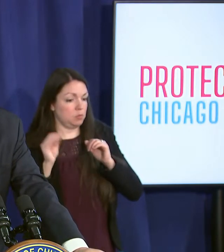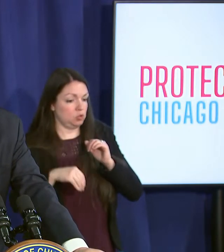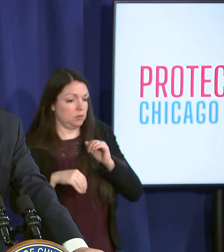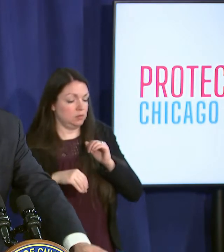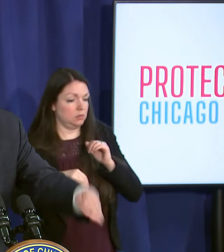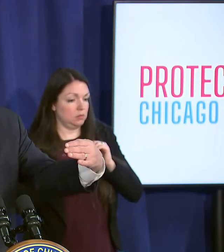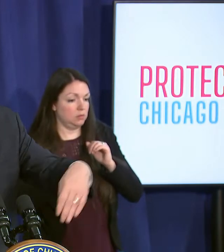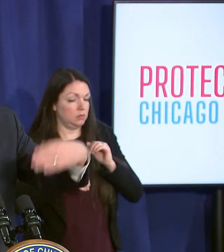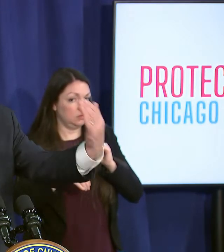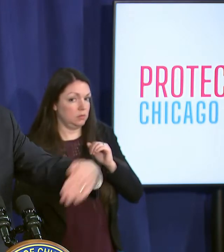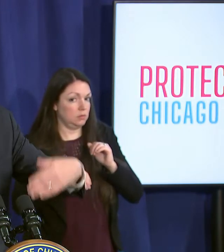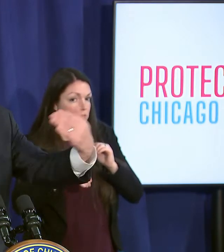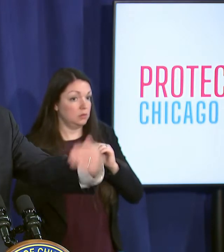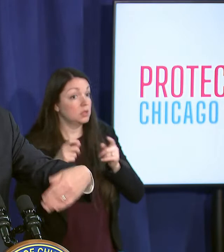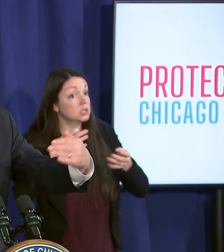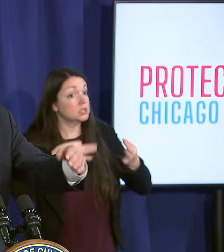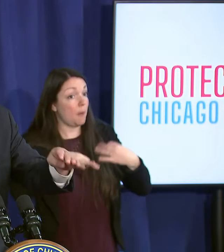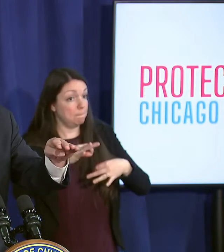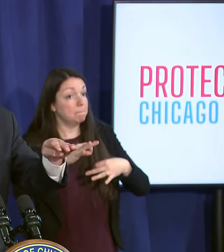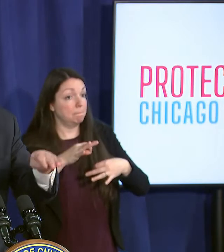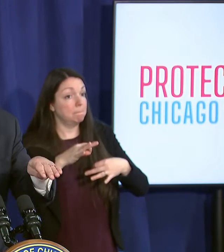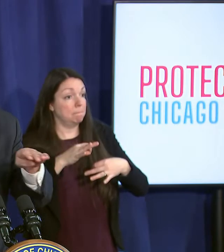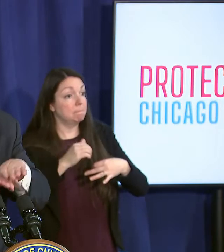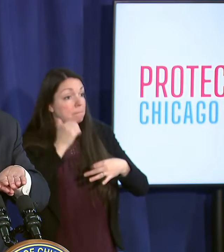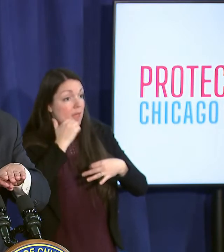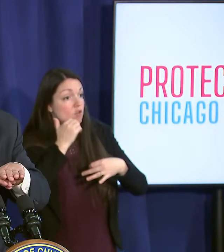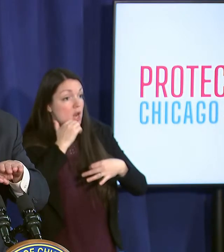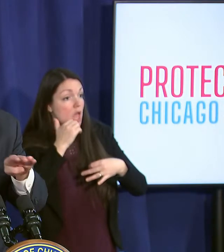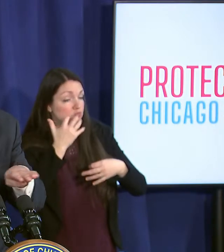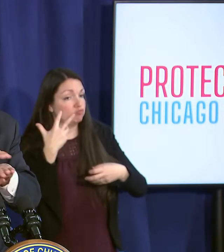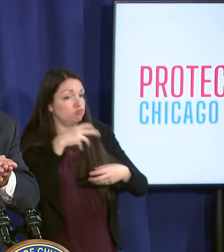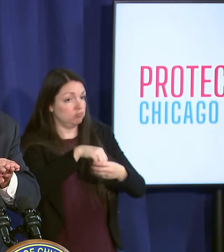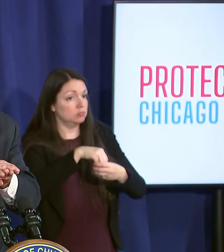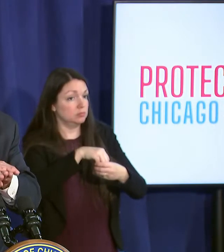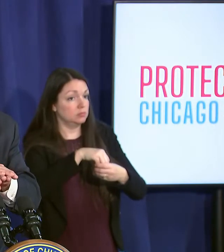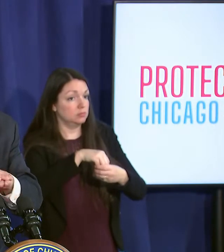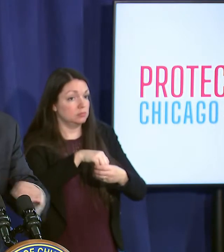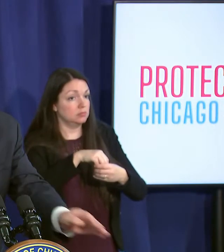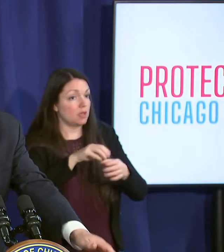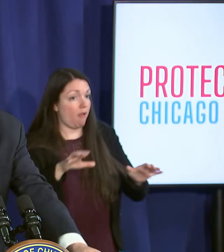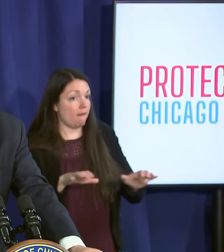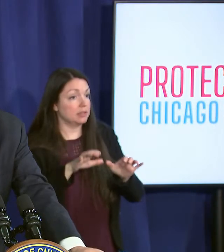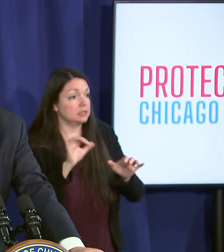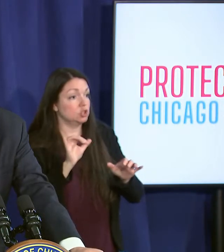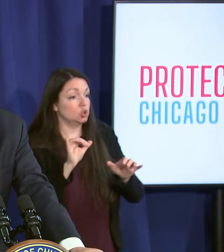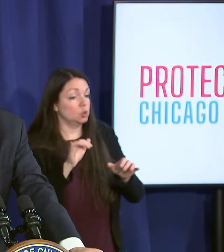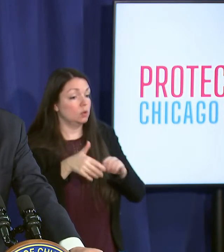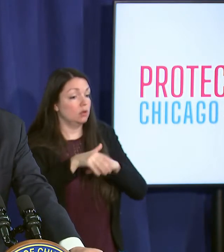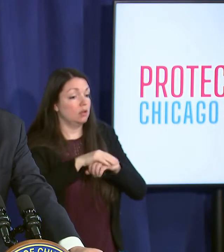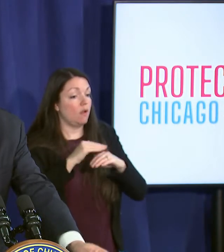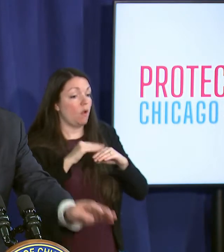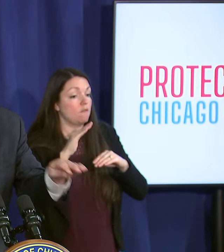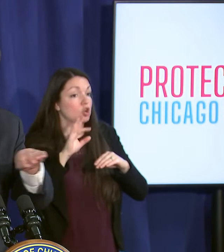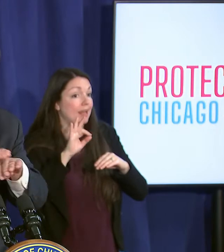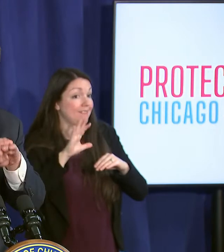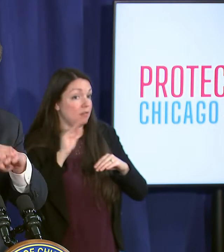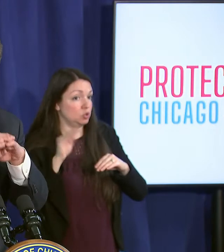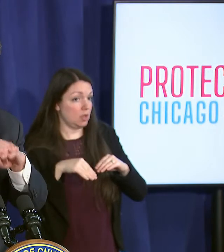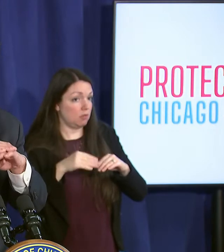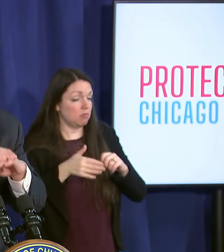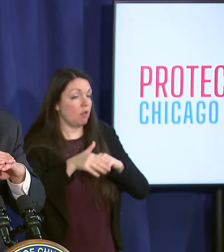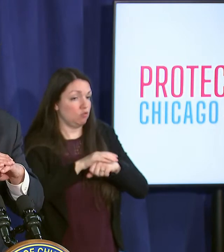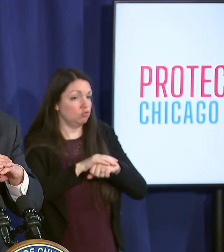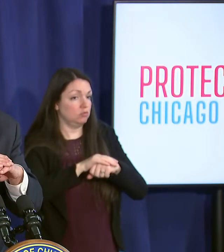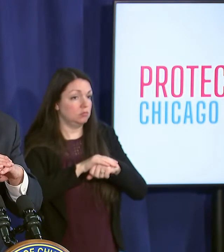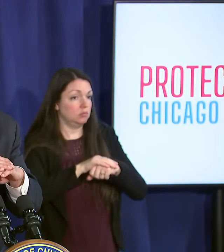of our subs that are active every day also being present. So that gives us a combined coverage of well over 95%. That's